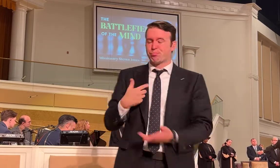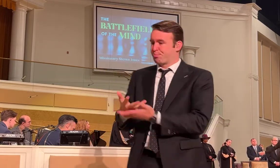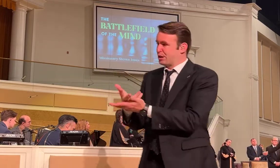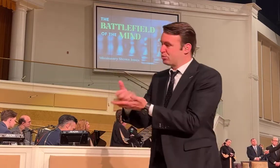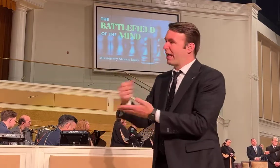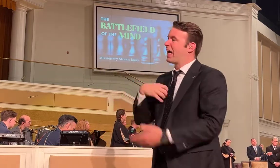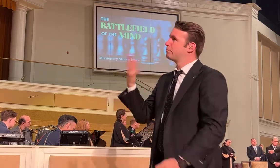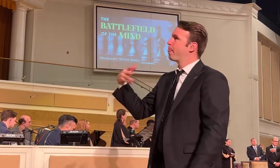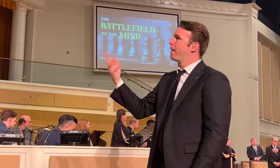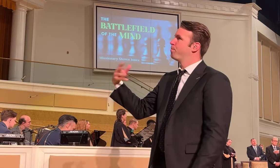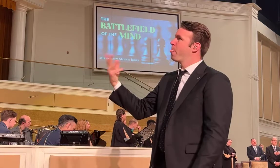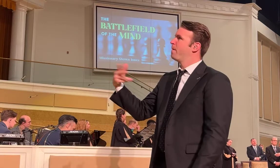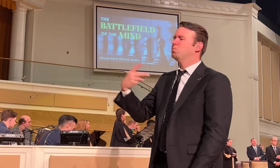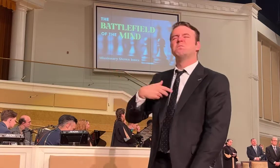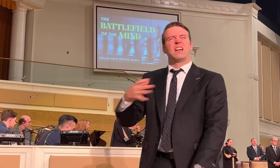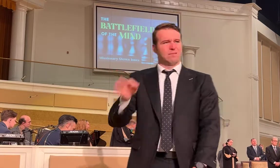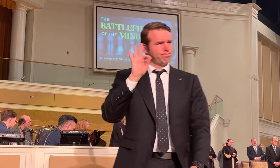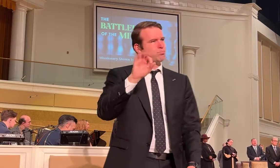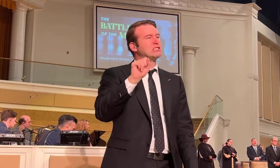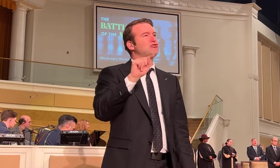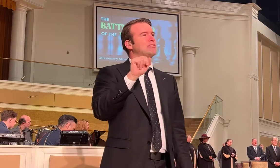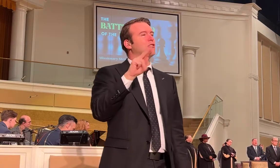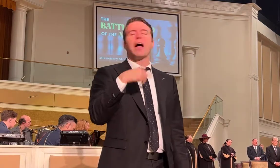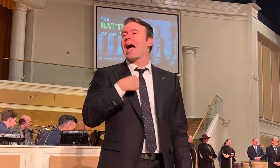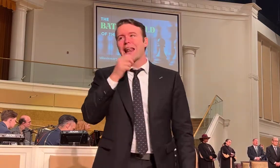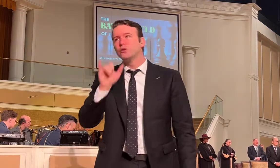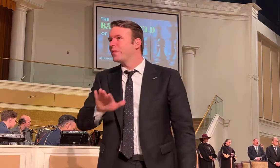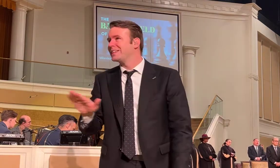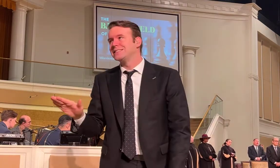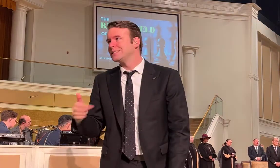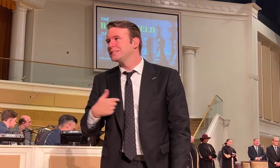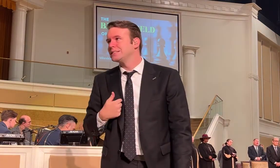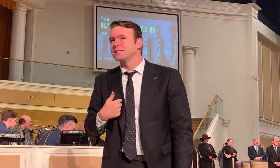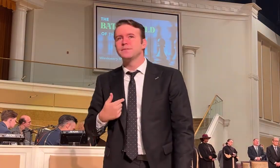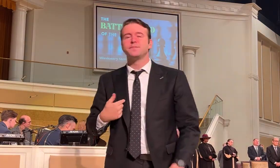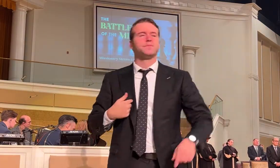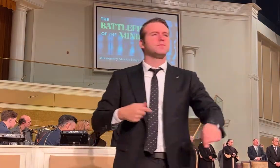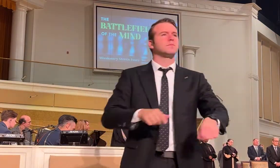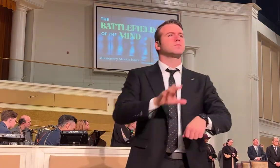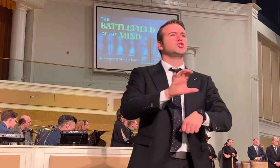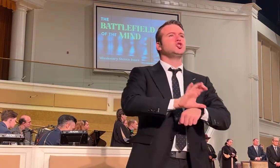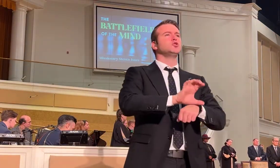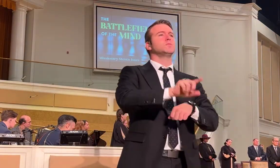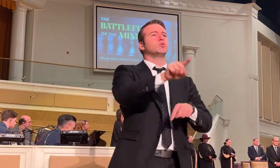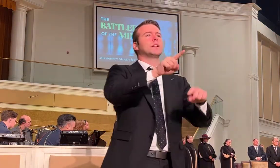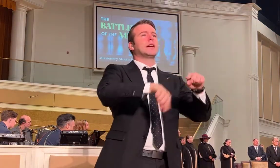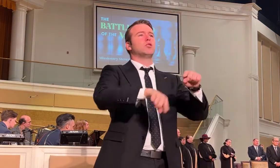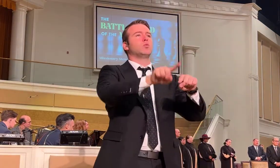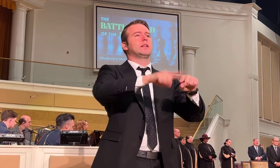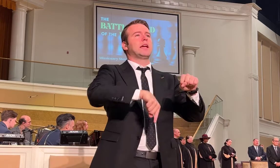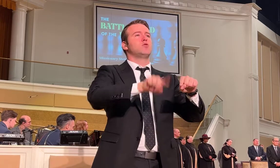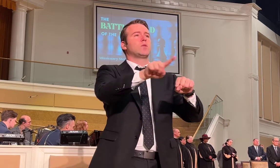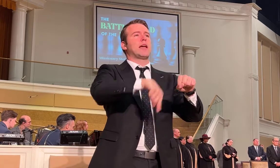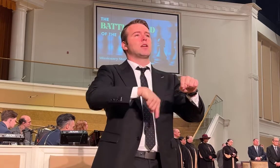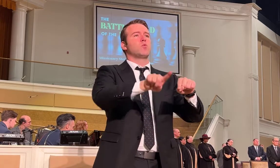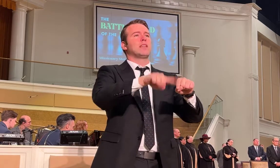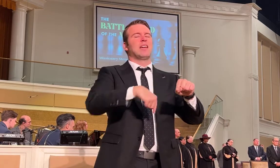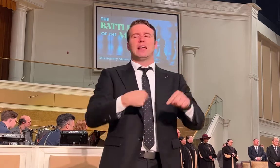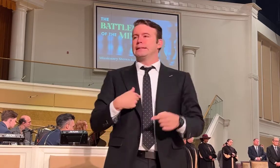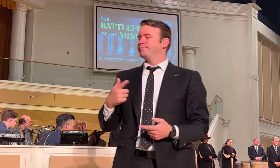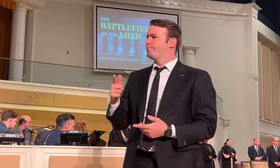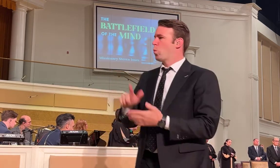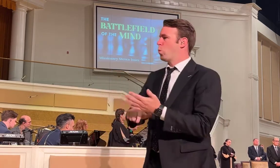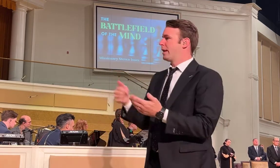out of stuff to talk about. I don't draw lines in the sand and tell our church there are things you cannot wear, places you cannot